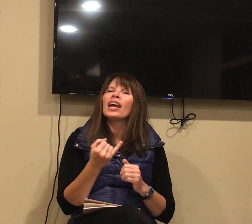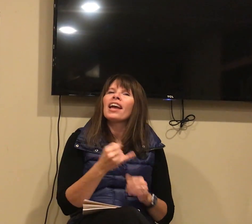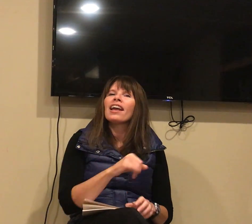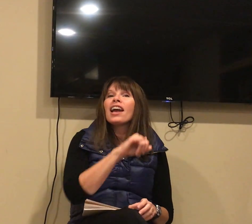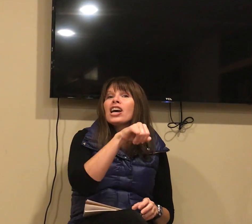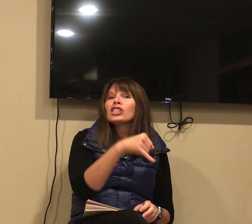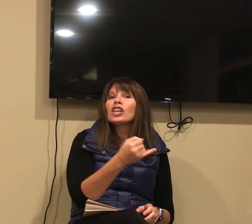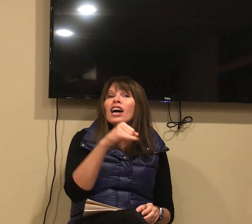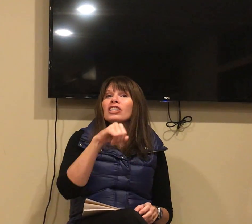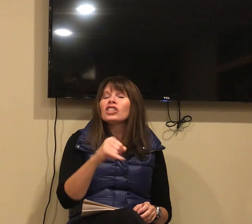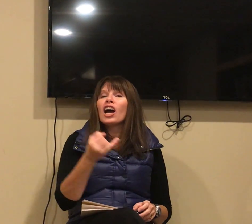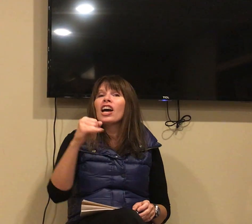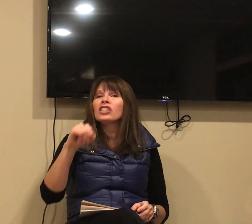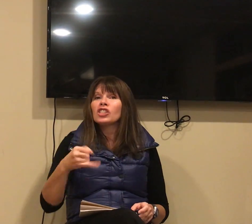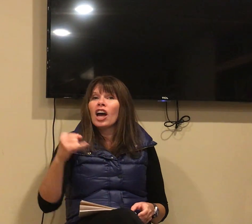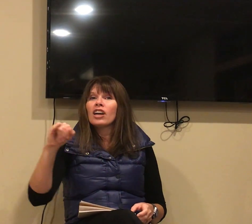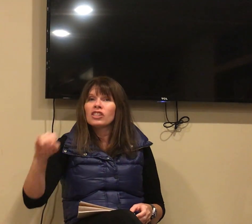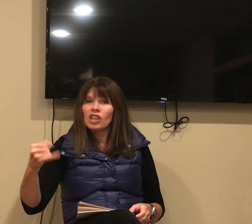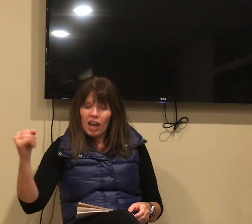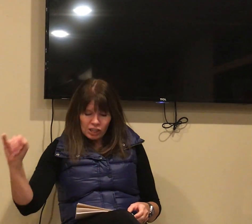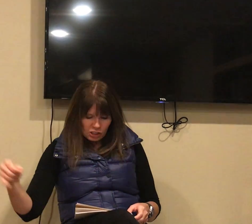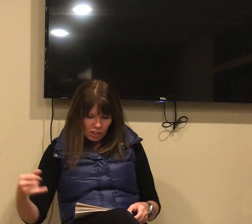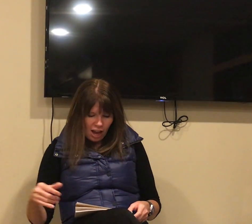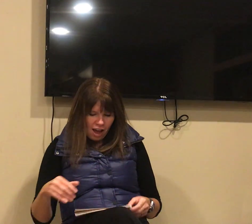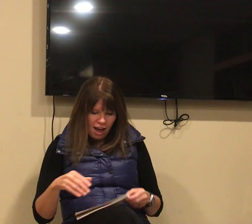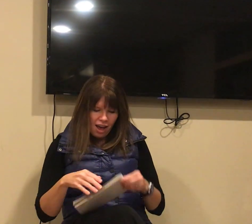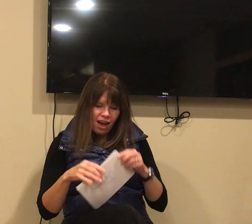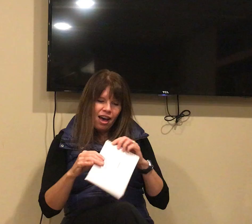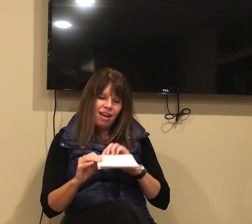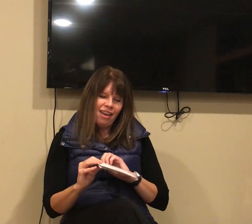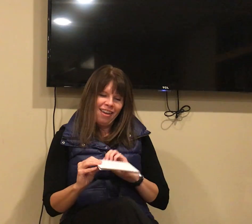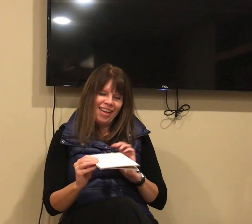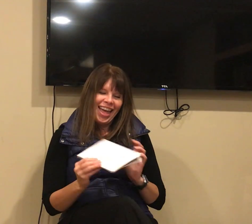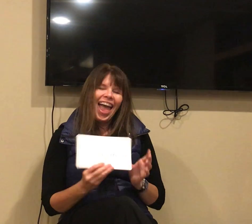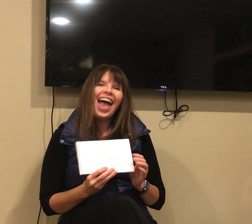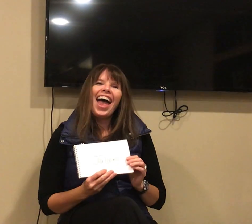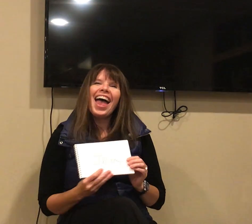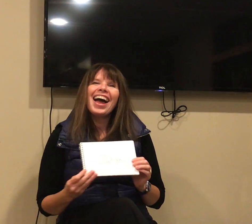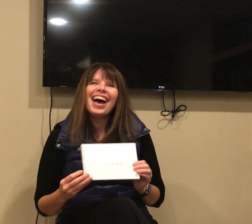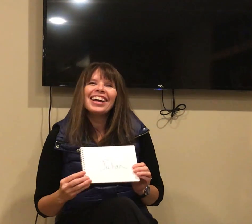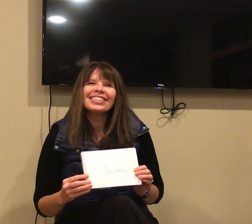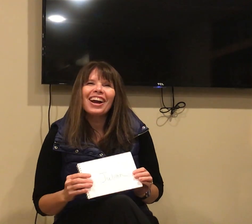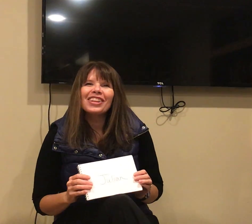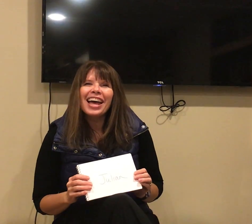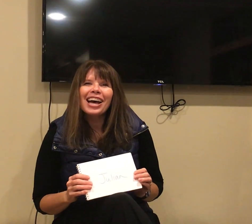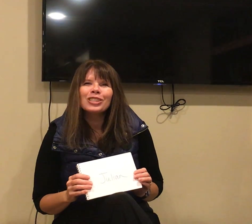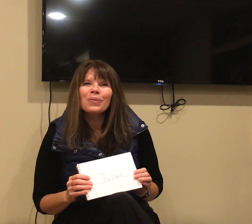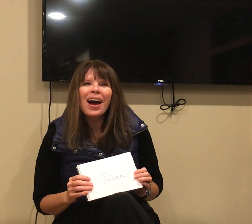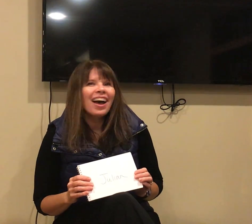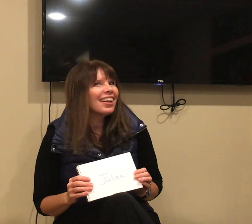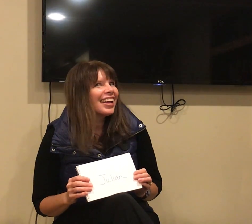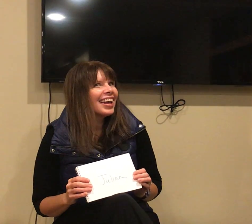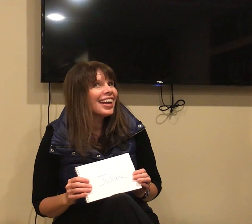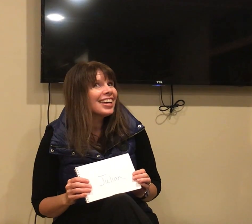J, ja, ja, ja, ja, ja. And our last one